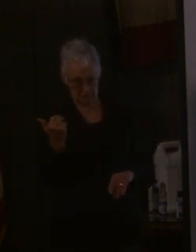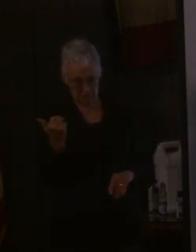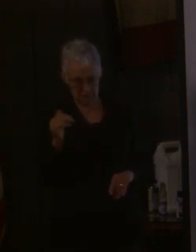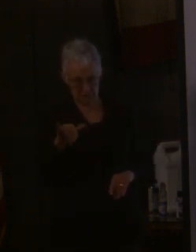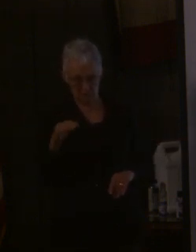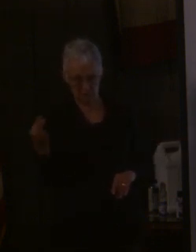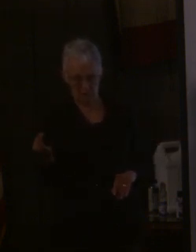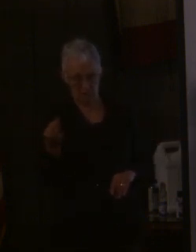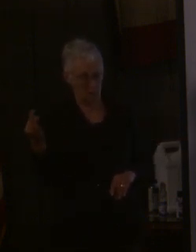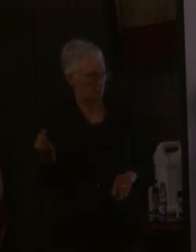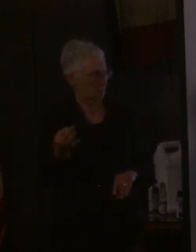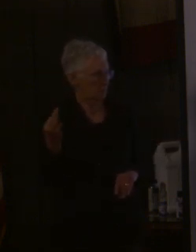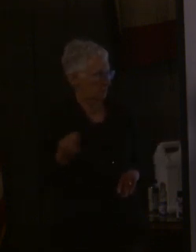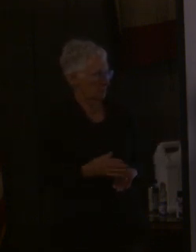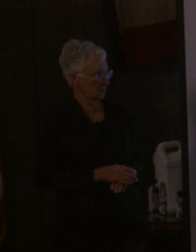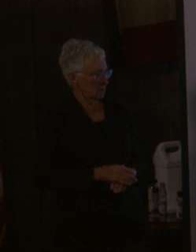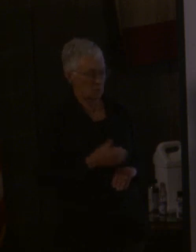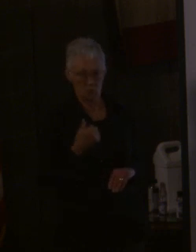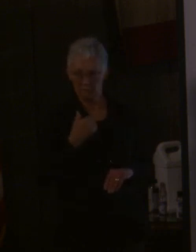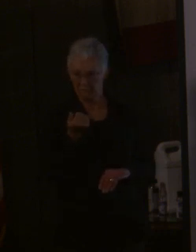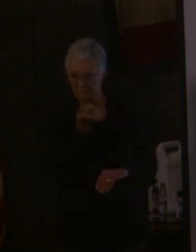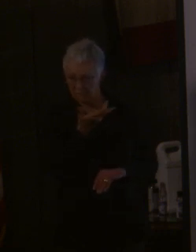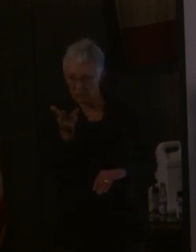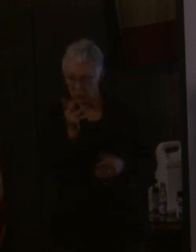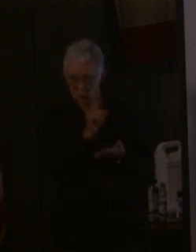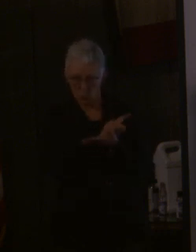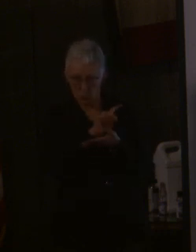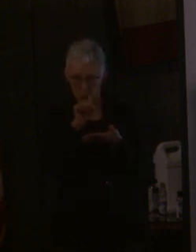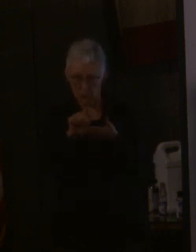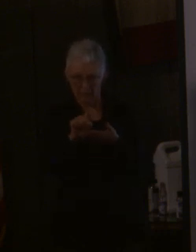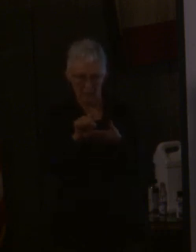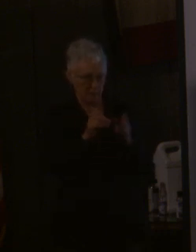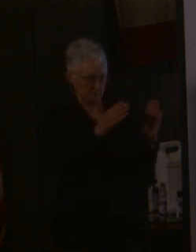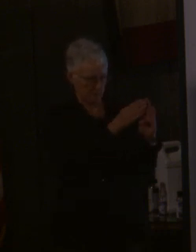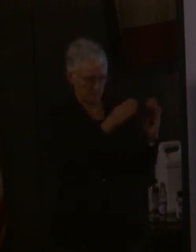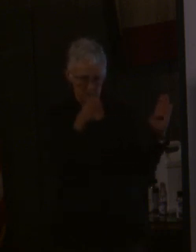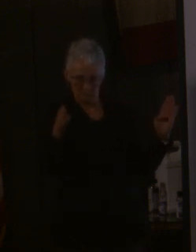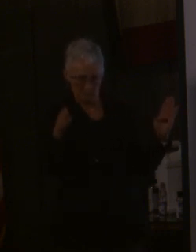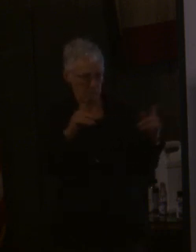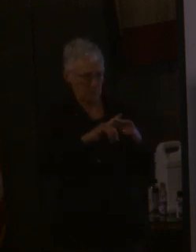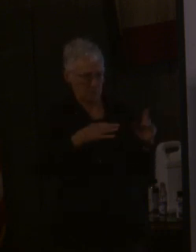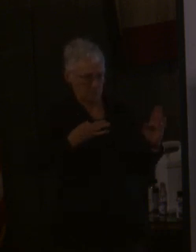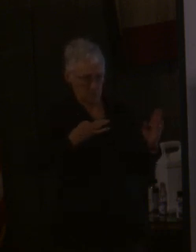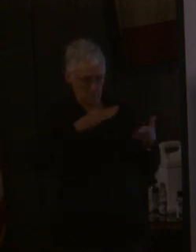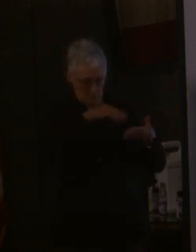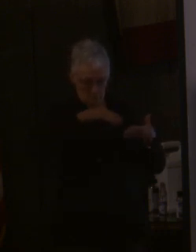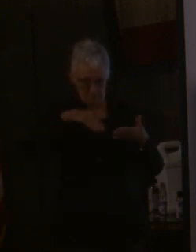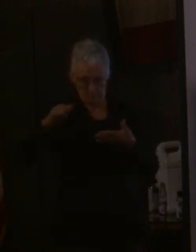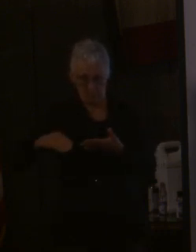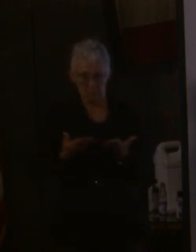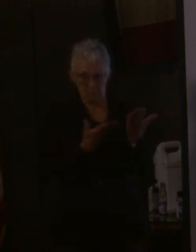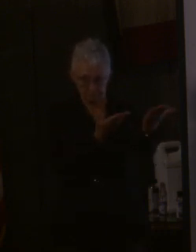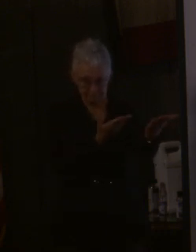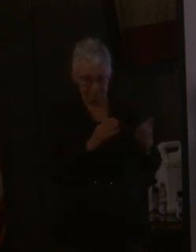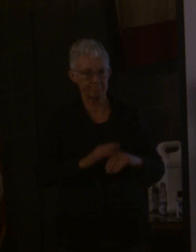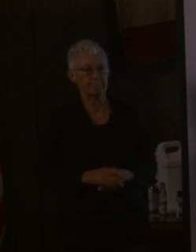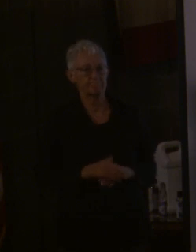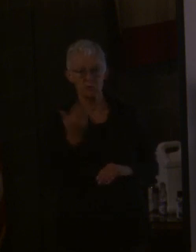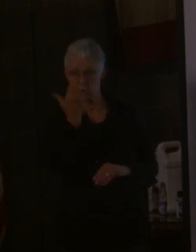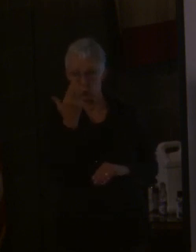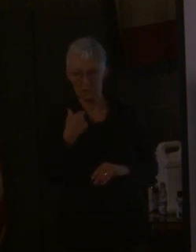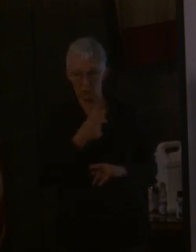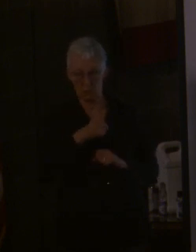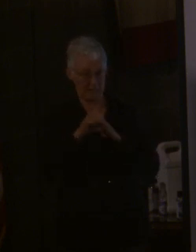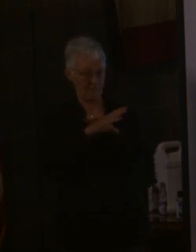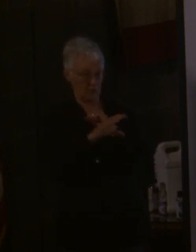That's a Friday. So you've got a few weeks here to get that application in. And one of the reasons why we're going to be advertising this, to make sure people are